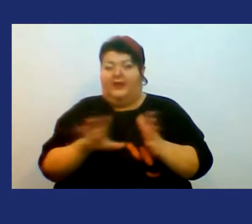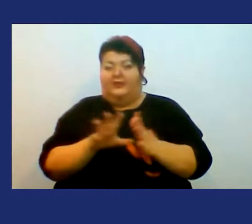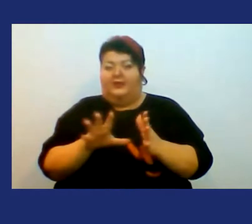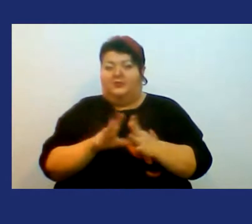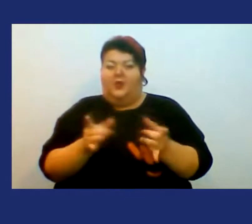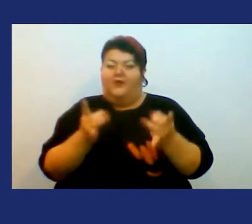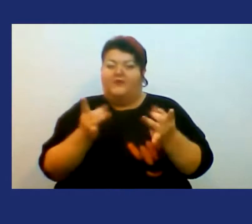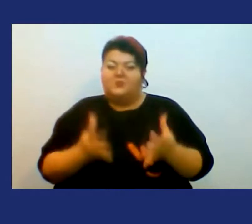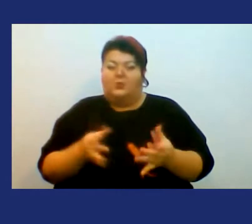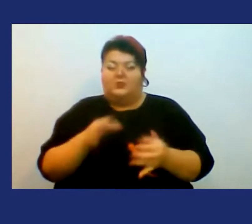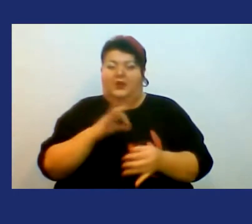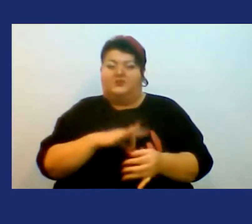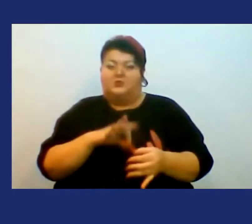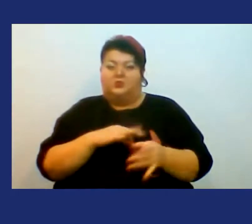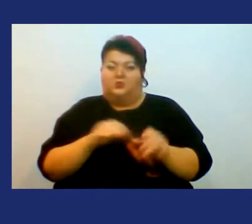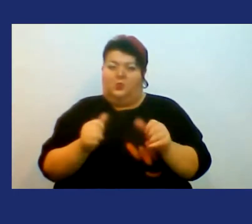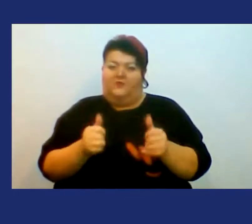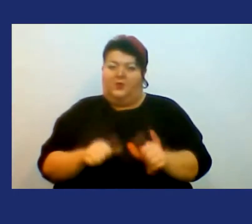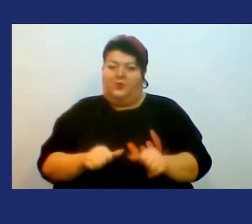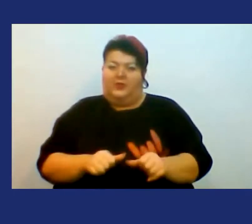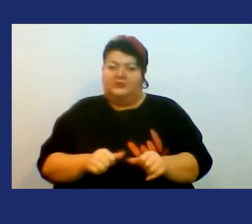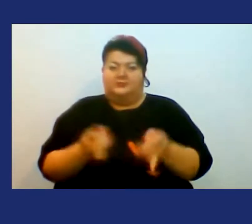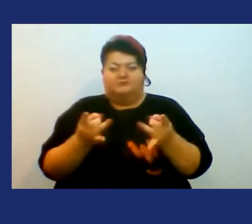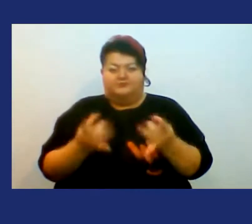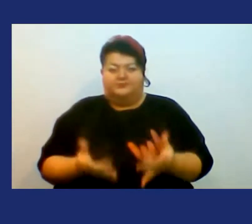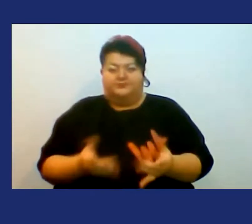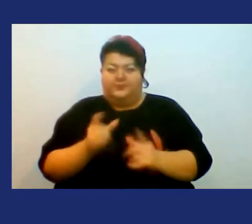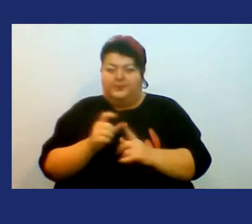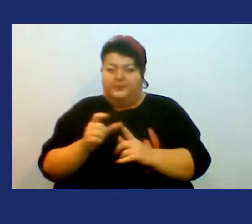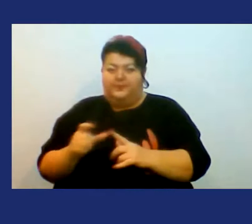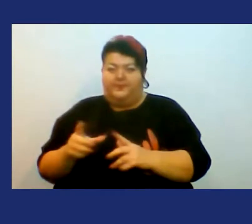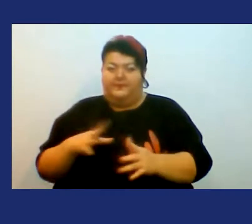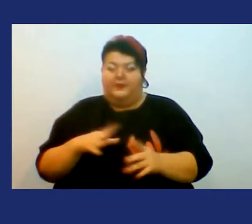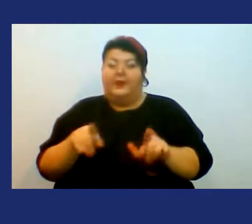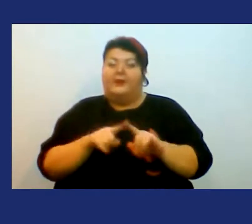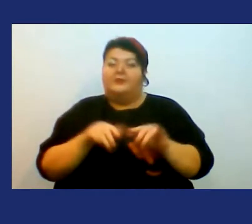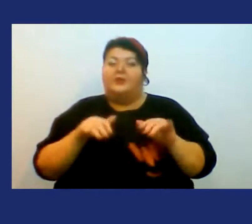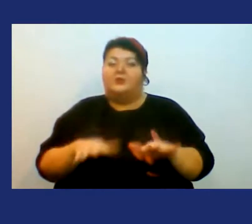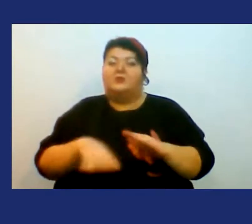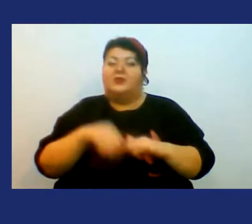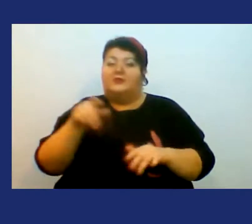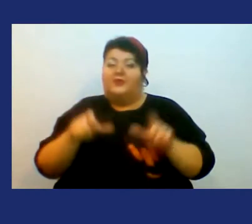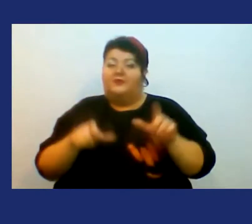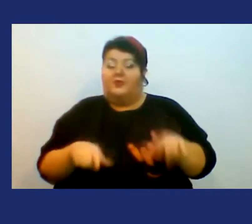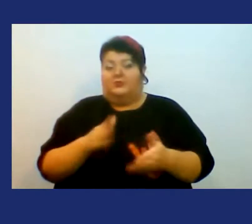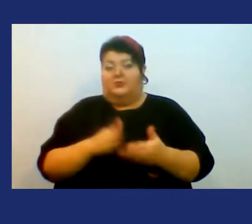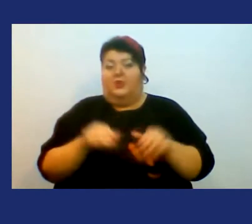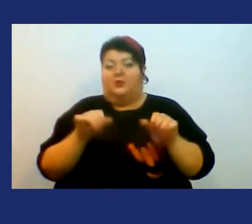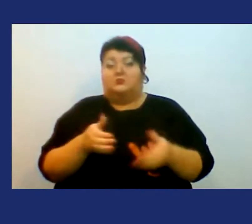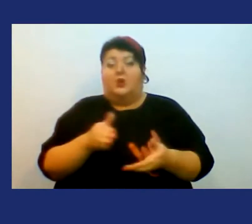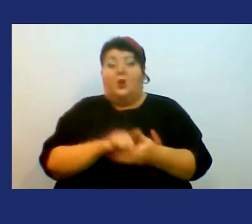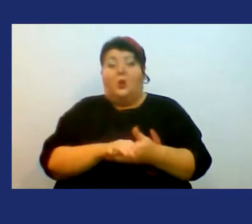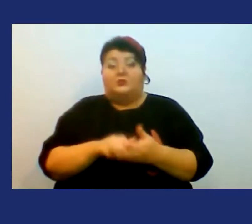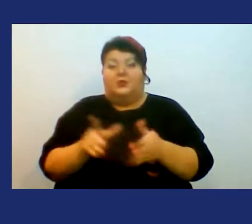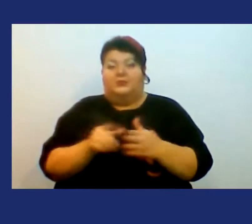sign language. Also, it was provided in the form of videos with the text subtitles.